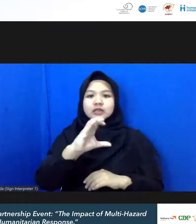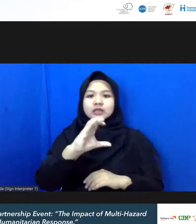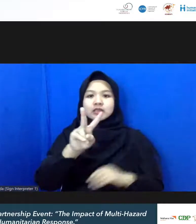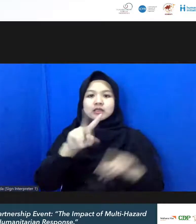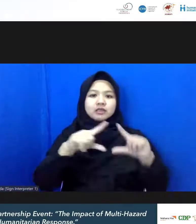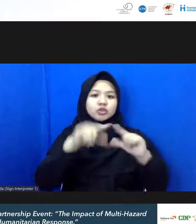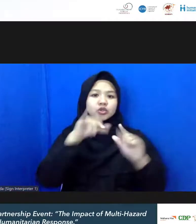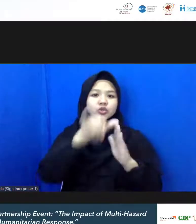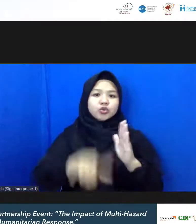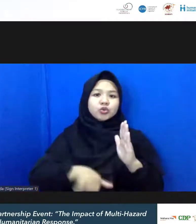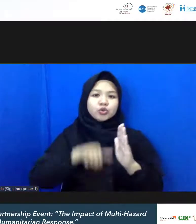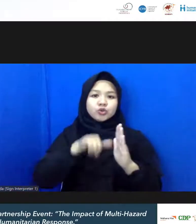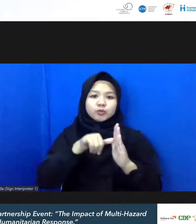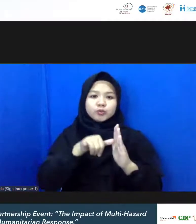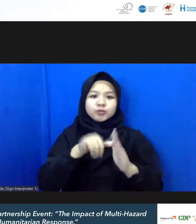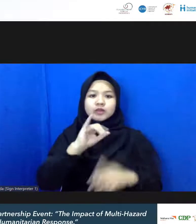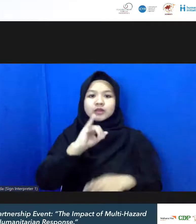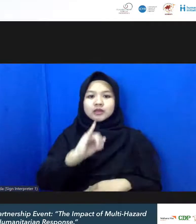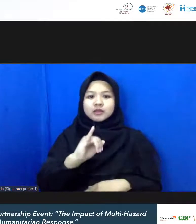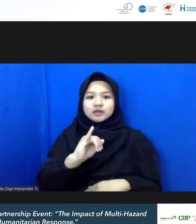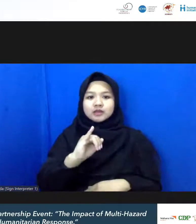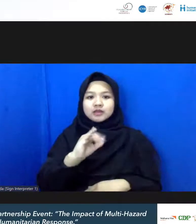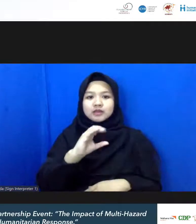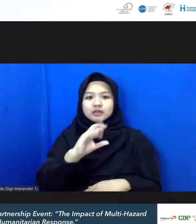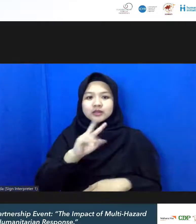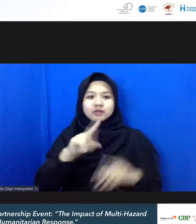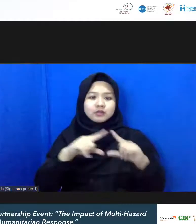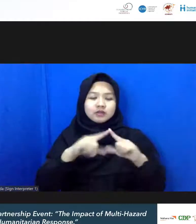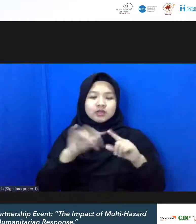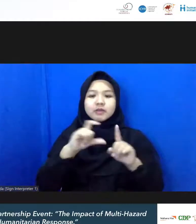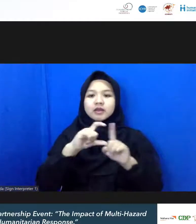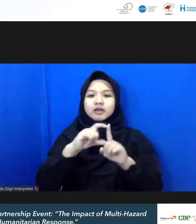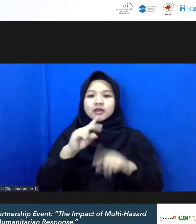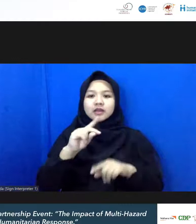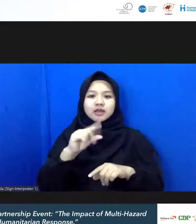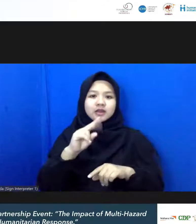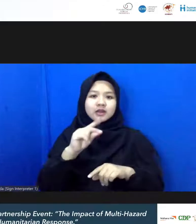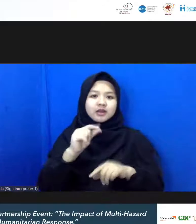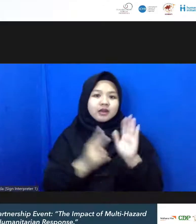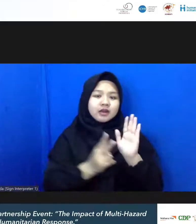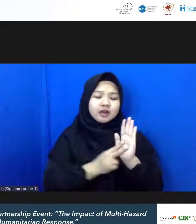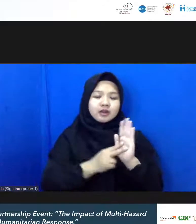channel, HI and ADRR and Facebook page.